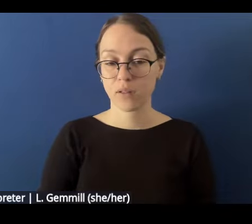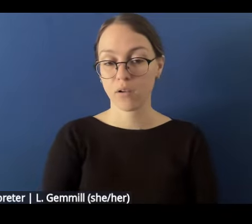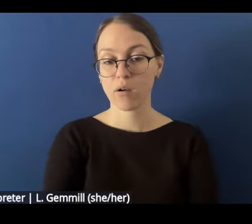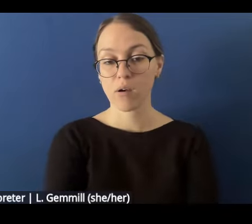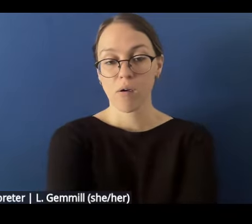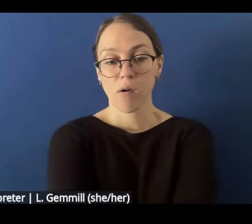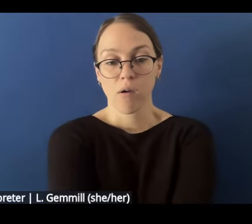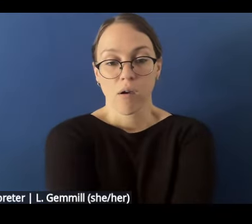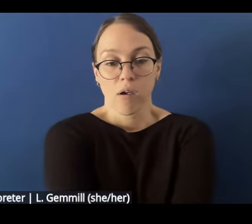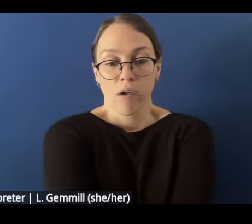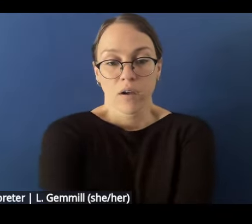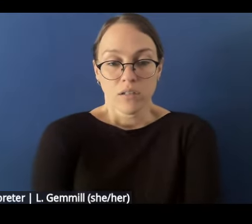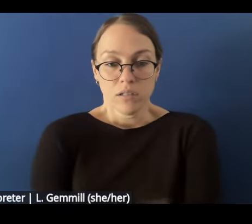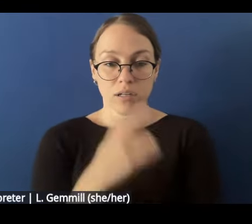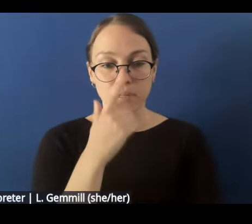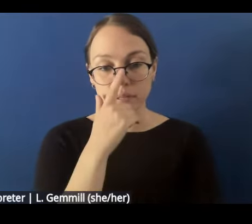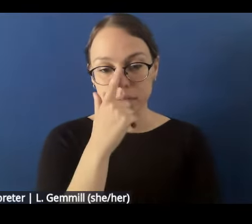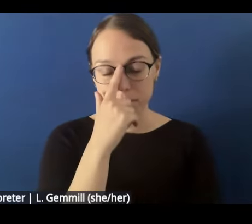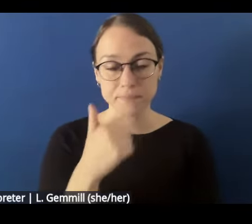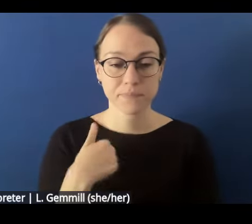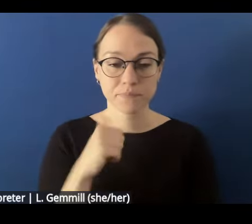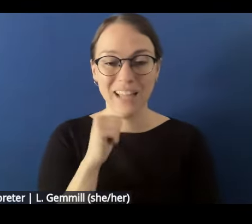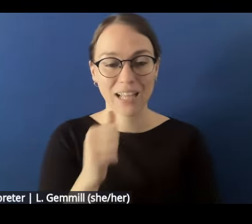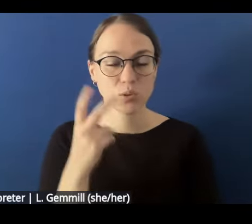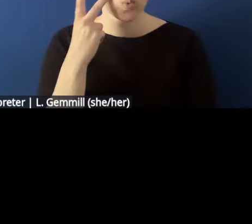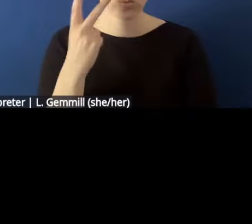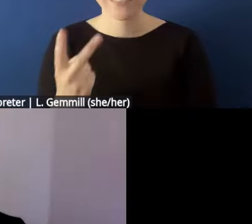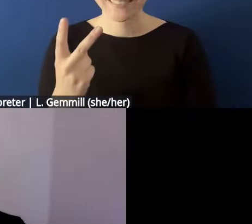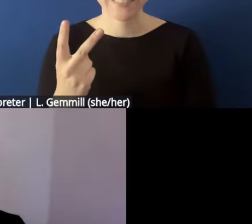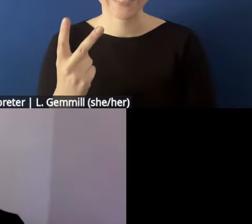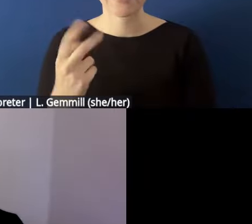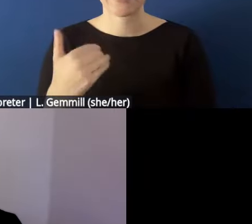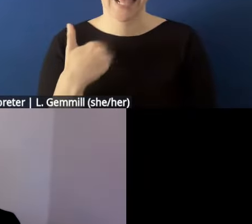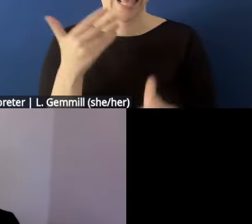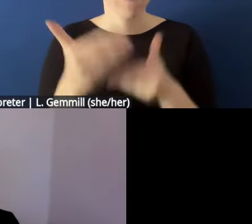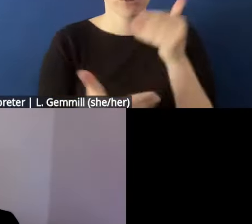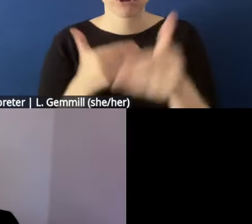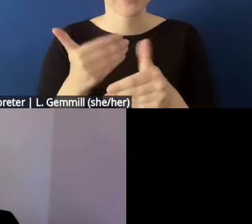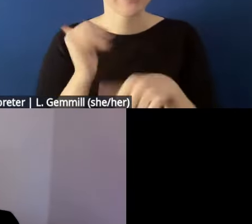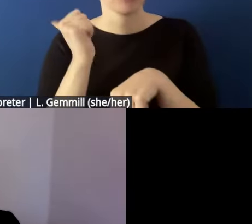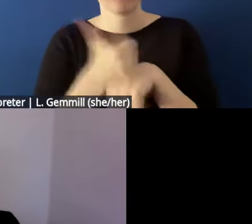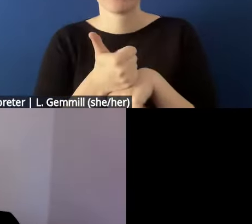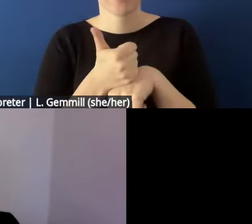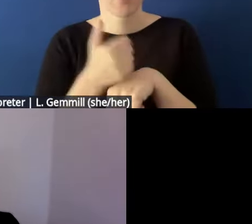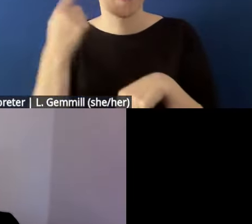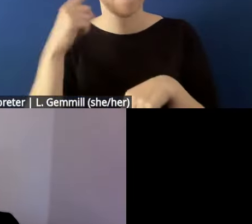I don't see that there is much of a procedure set forth in this. It just,